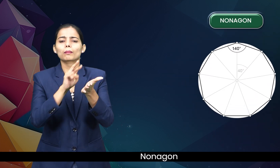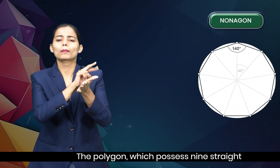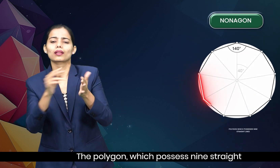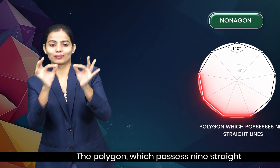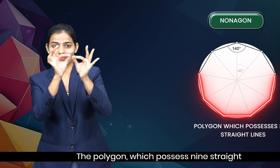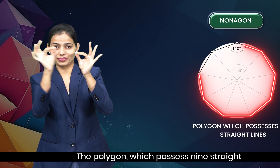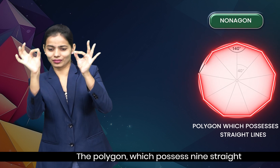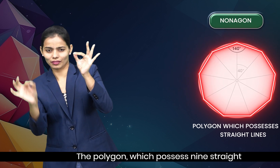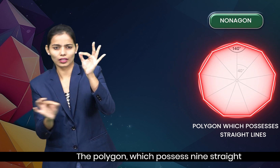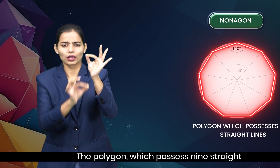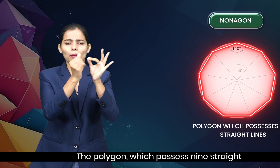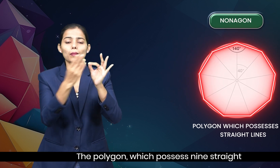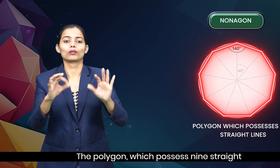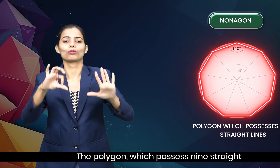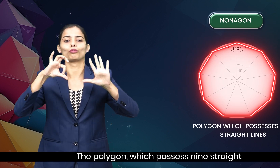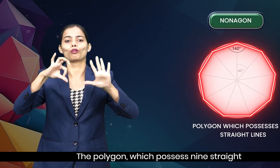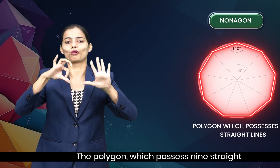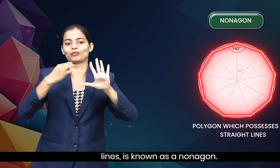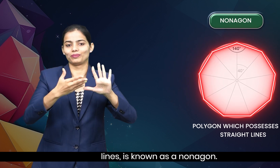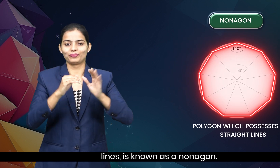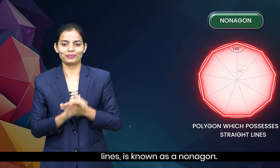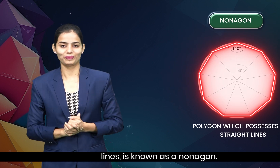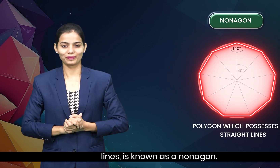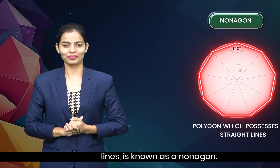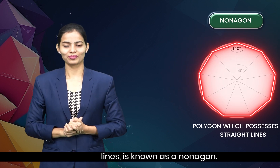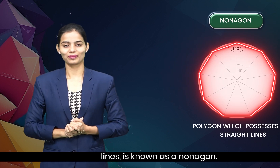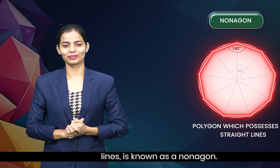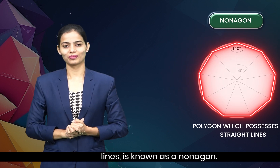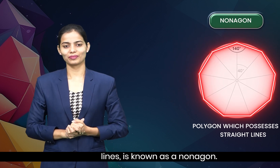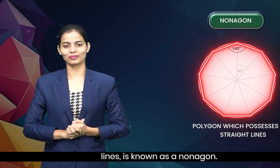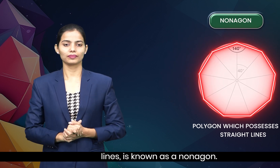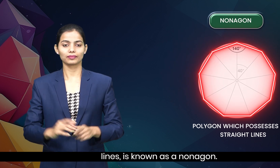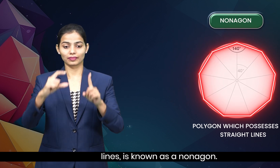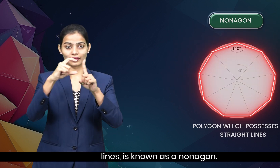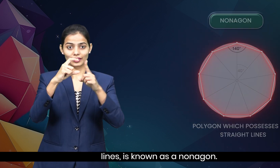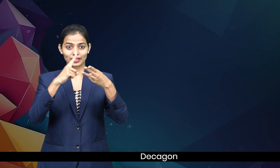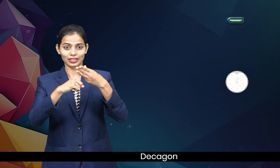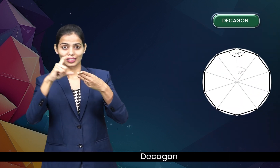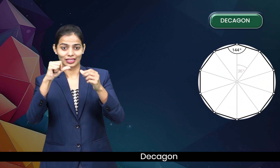The polygon which possesses 9 straight lines is known as a nonagon. Decagon.